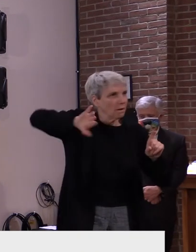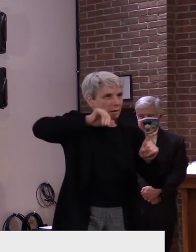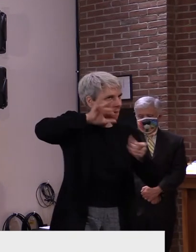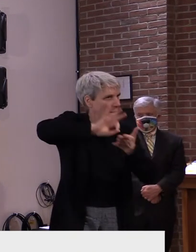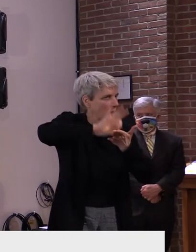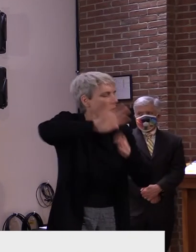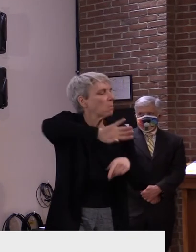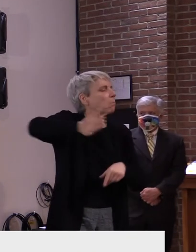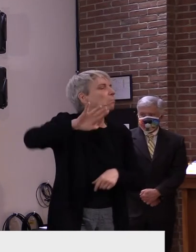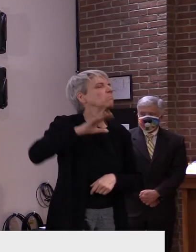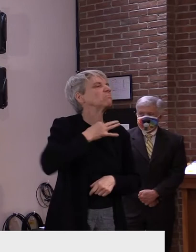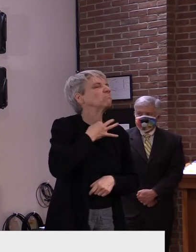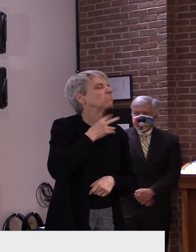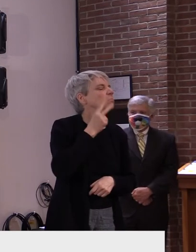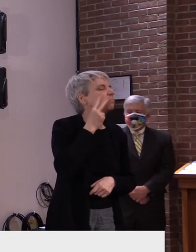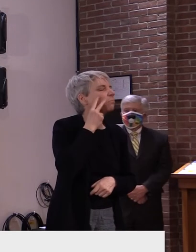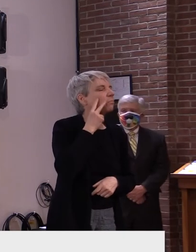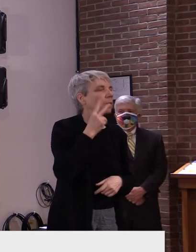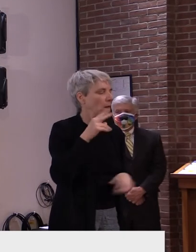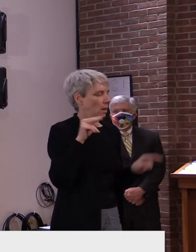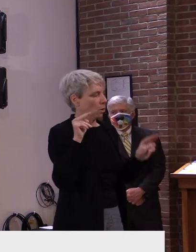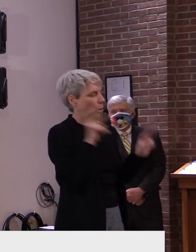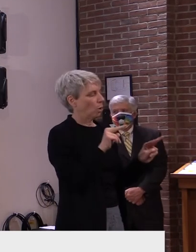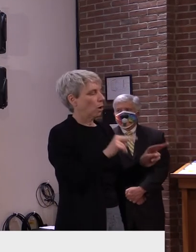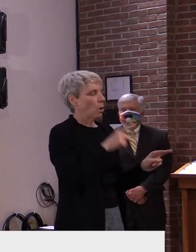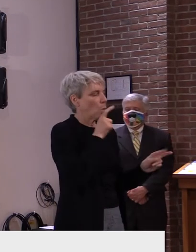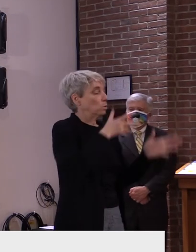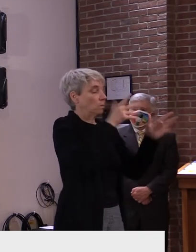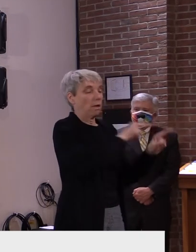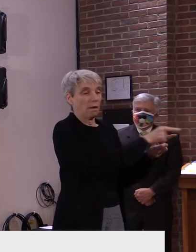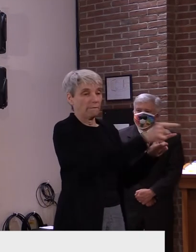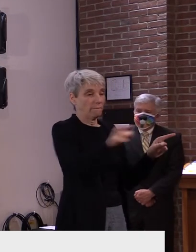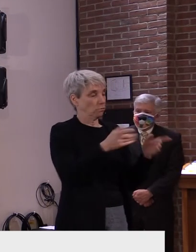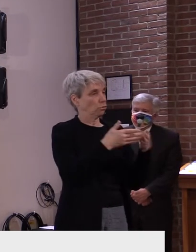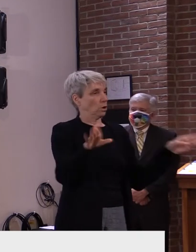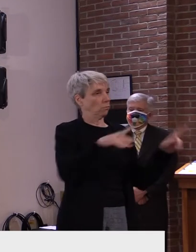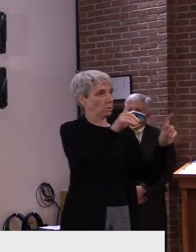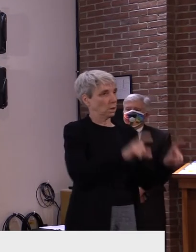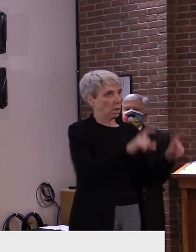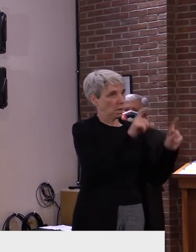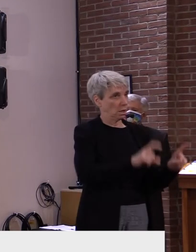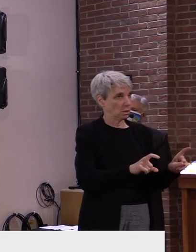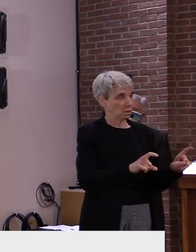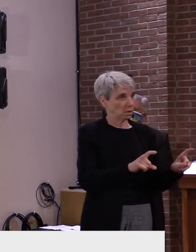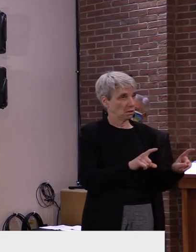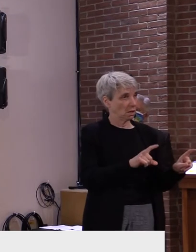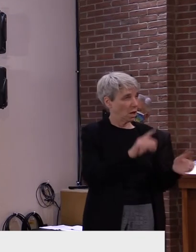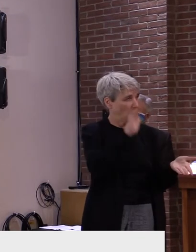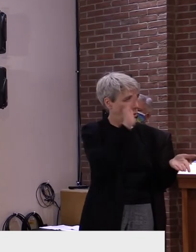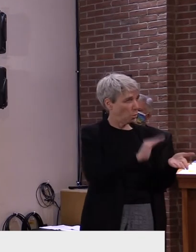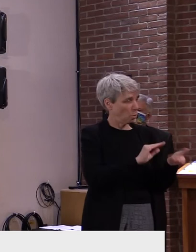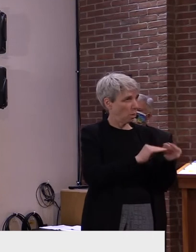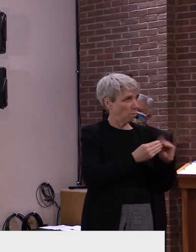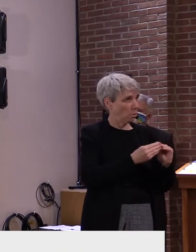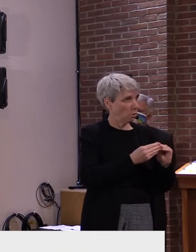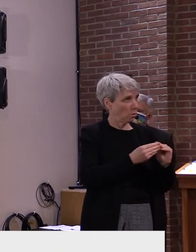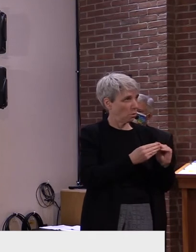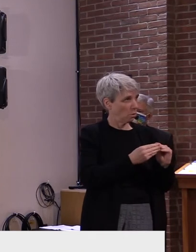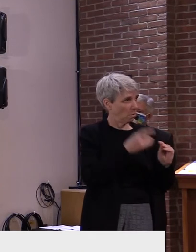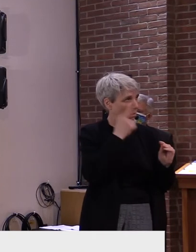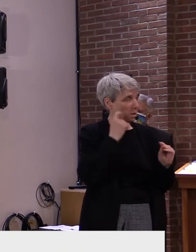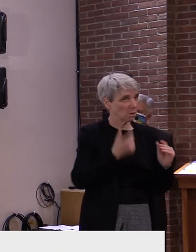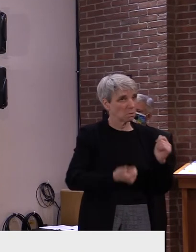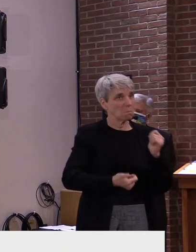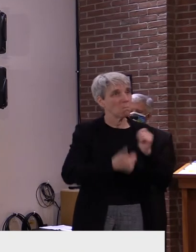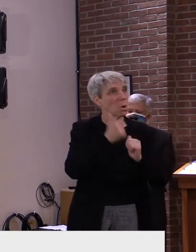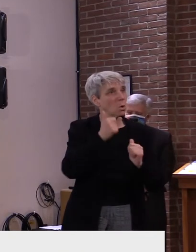know testing in recent months so it's kind of a question of is testing both and rhyming for people who are